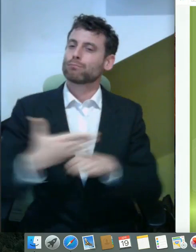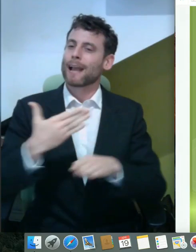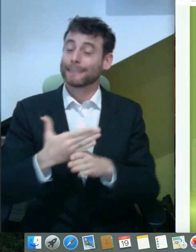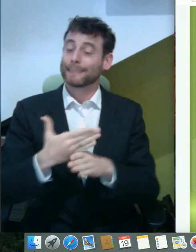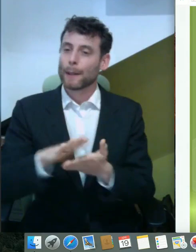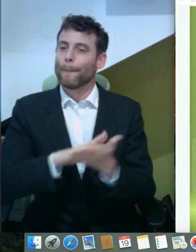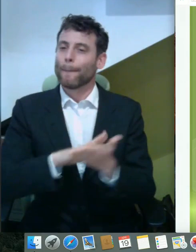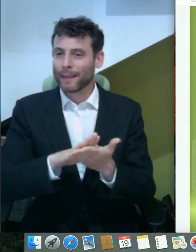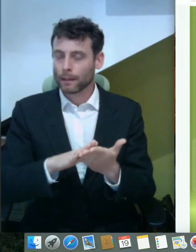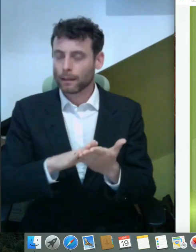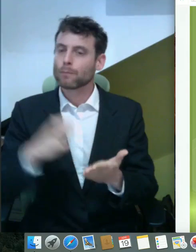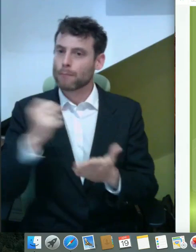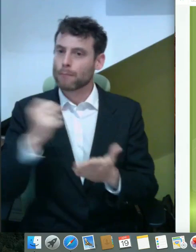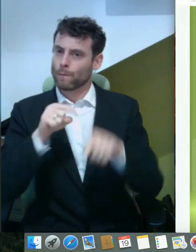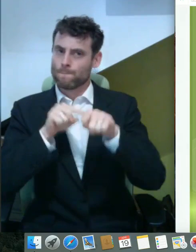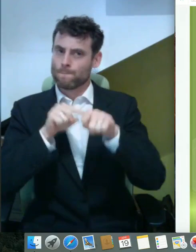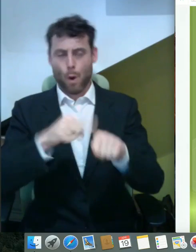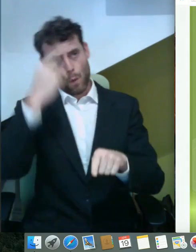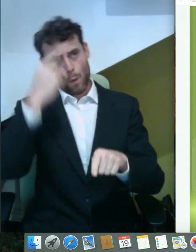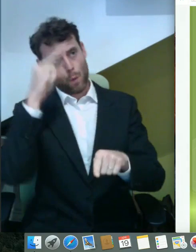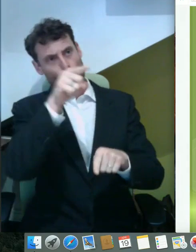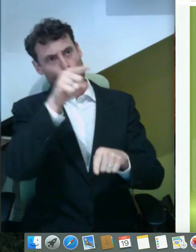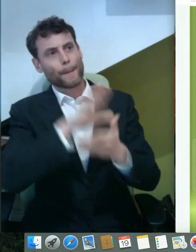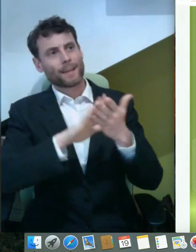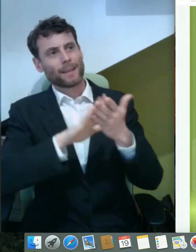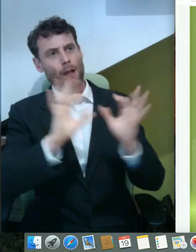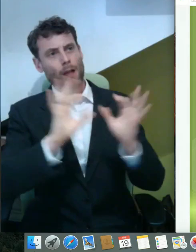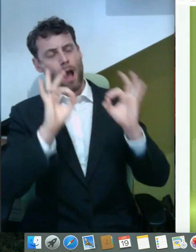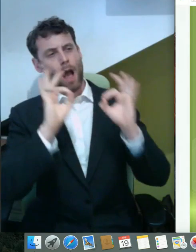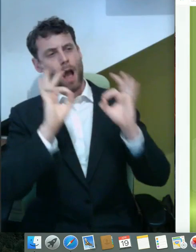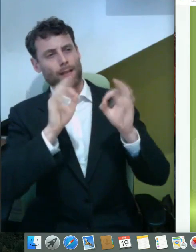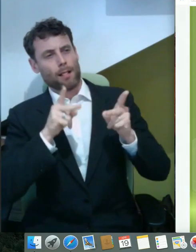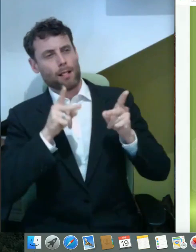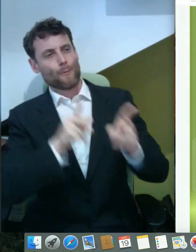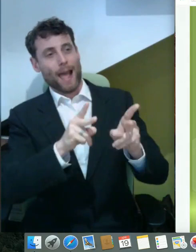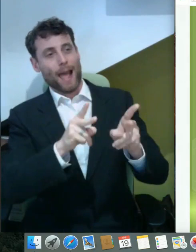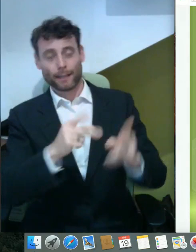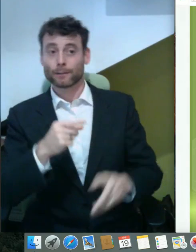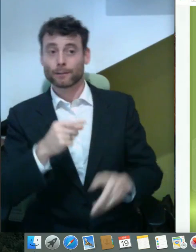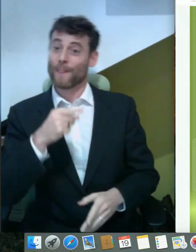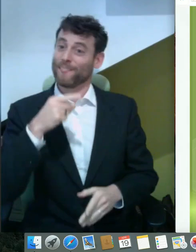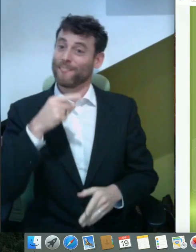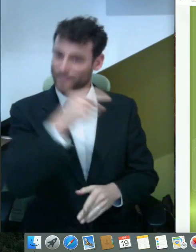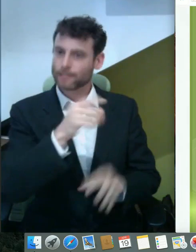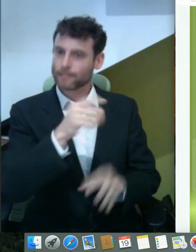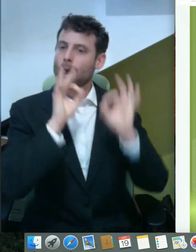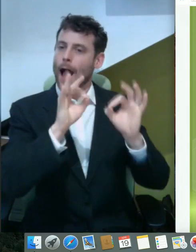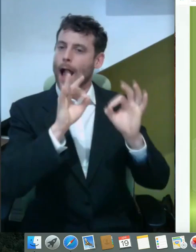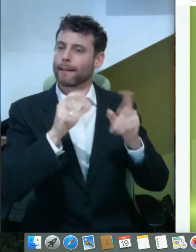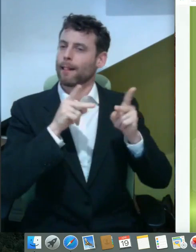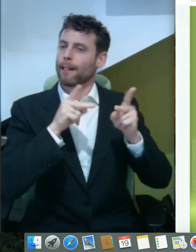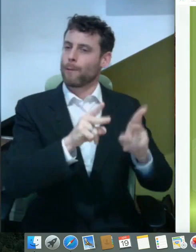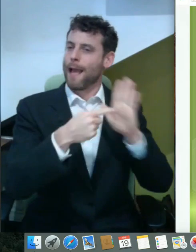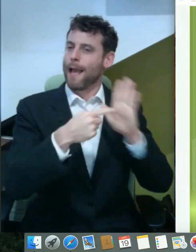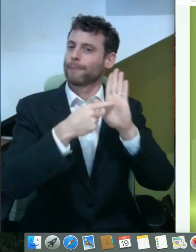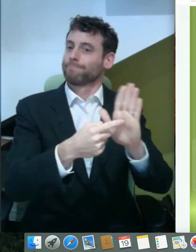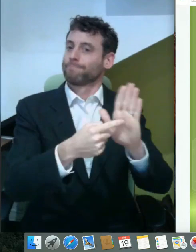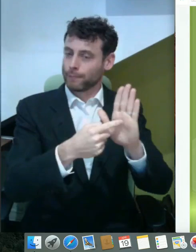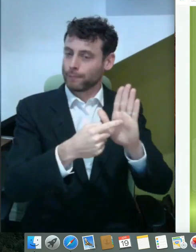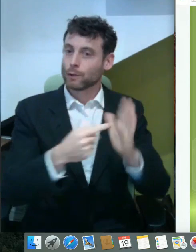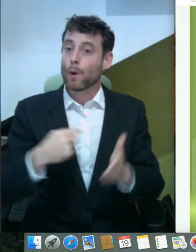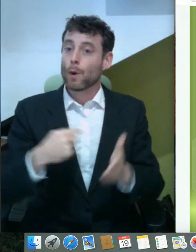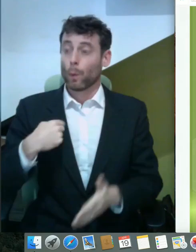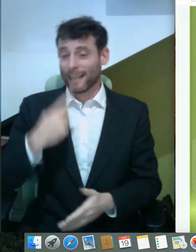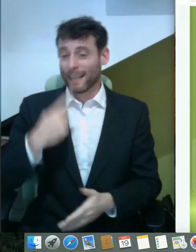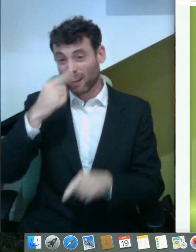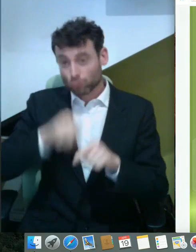here. I guess what I can say is all we can do is try, and we are at the mercy of